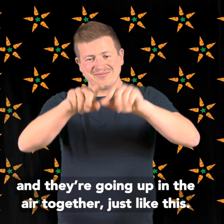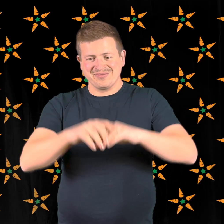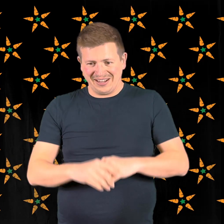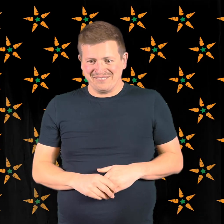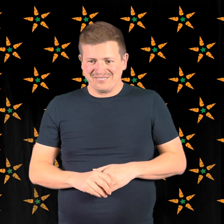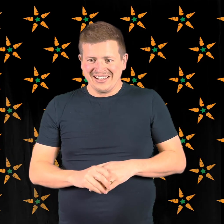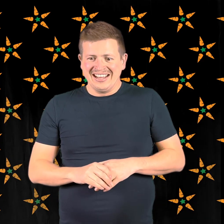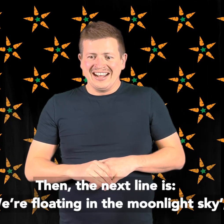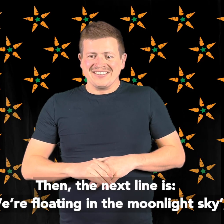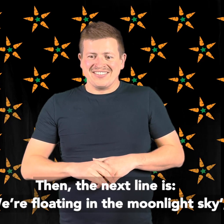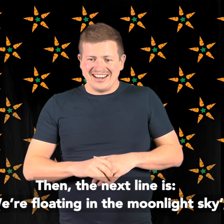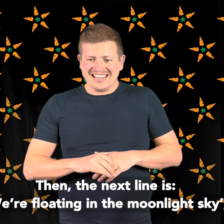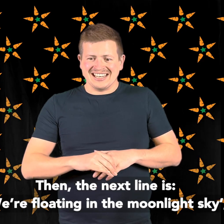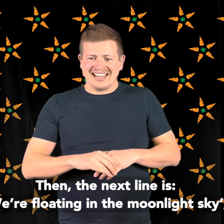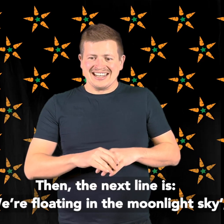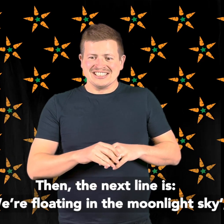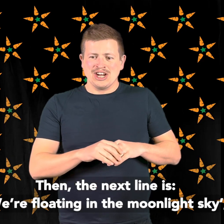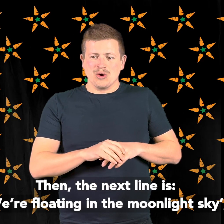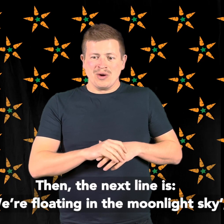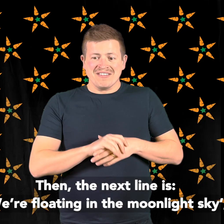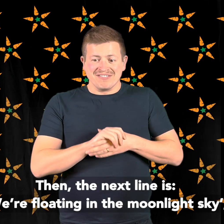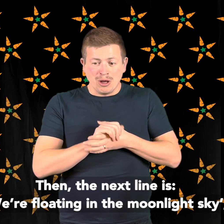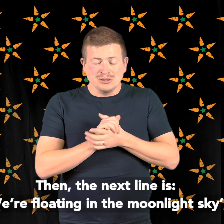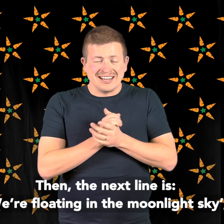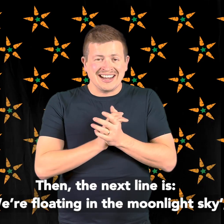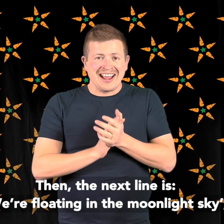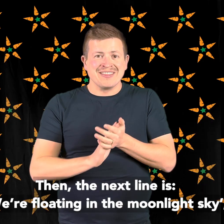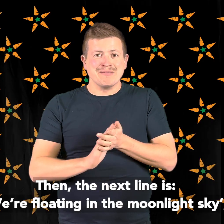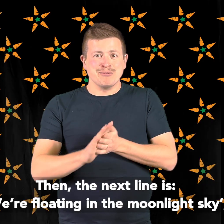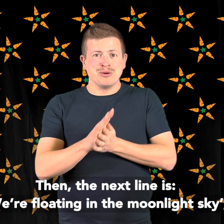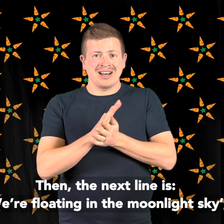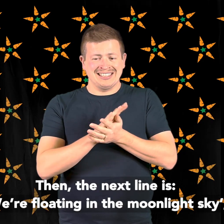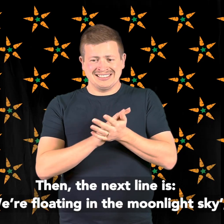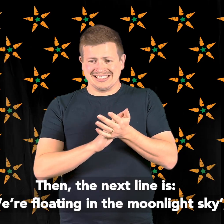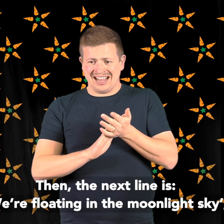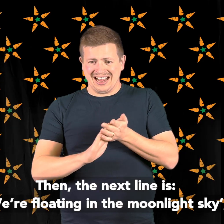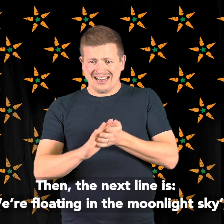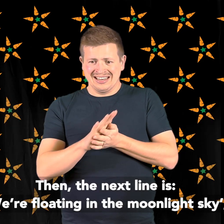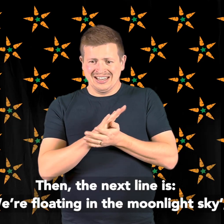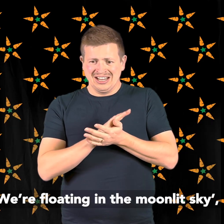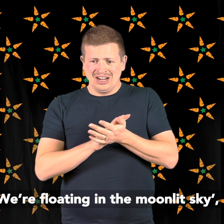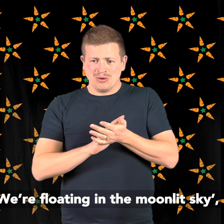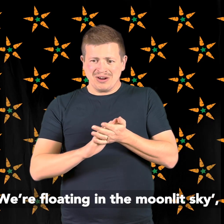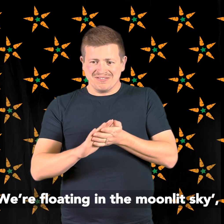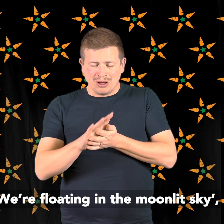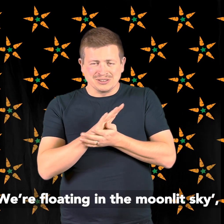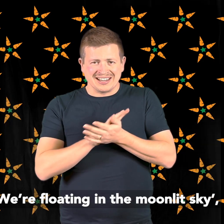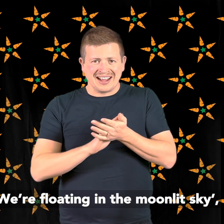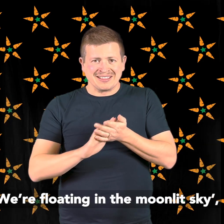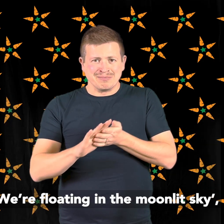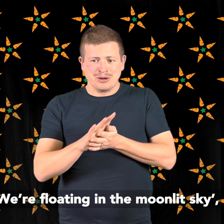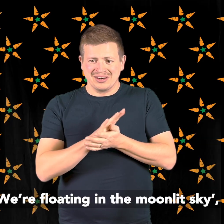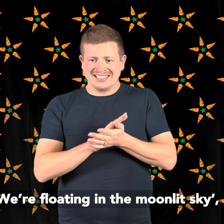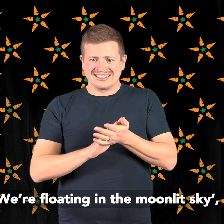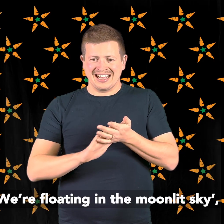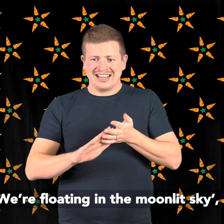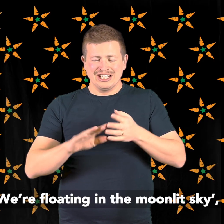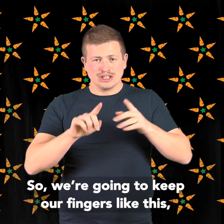Yeah. Then the next line is "we're floating in the moonlight sky." We're floating in the moonlit sky. So we're